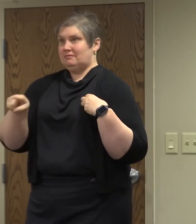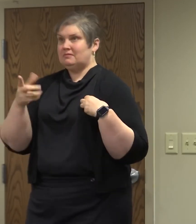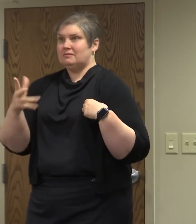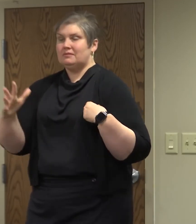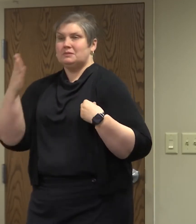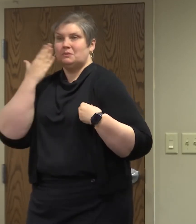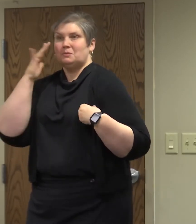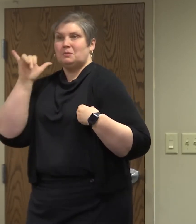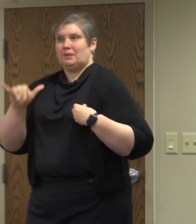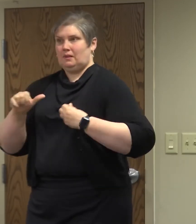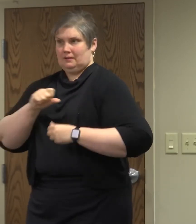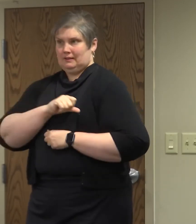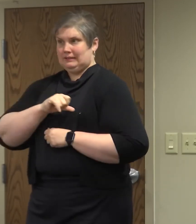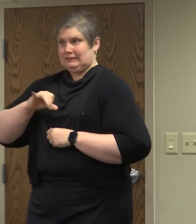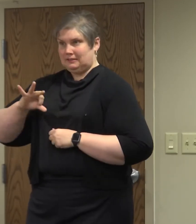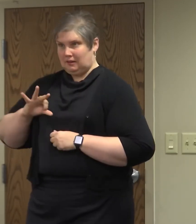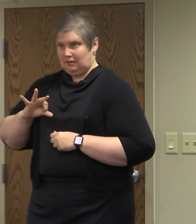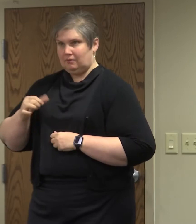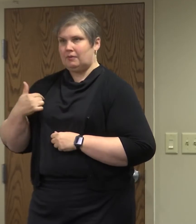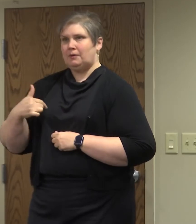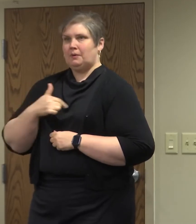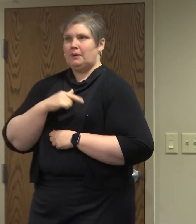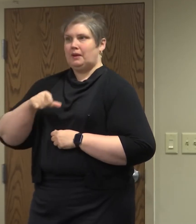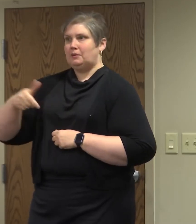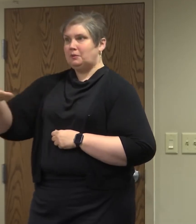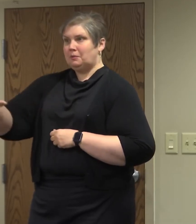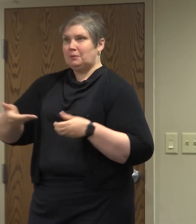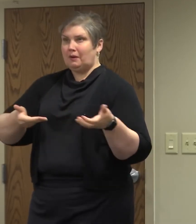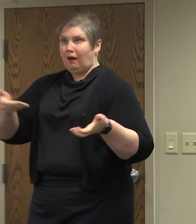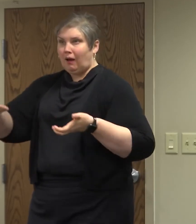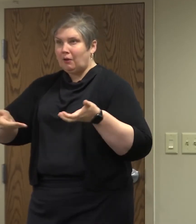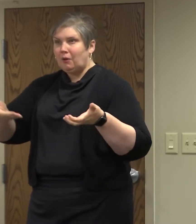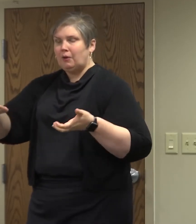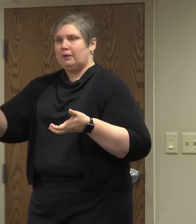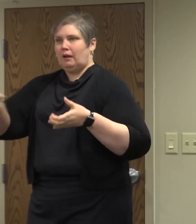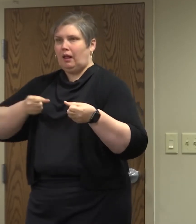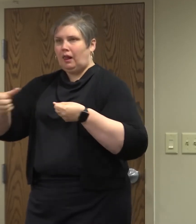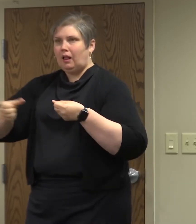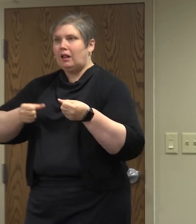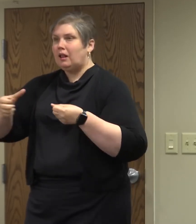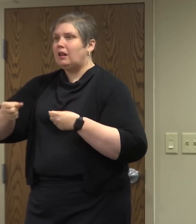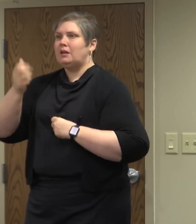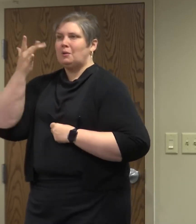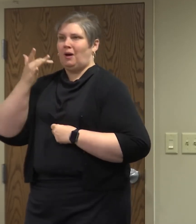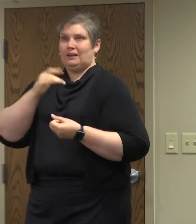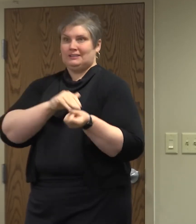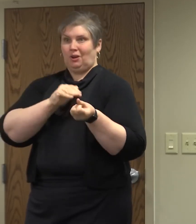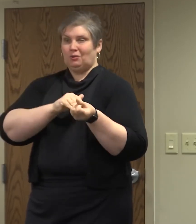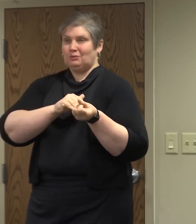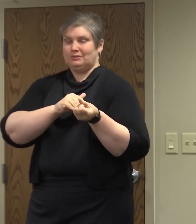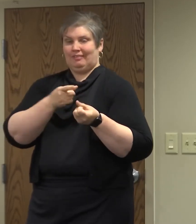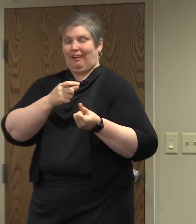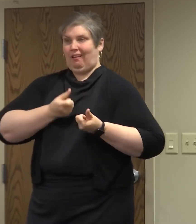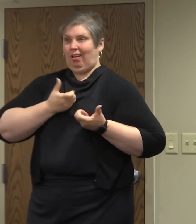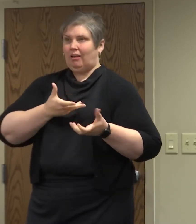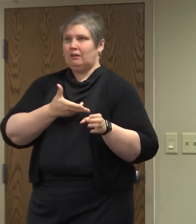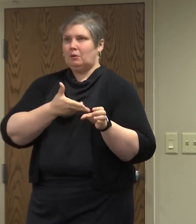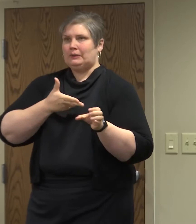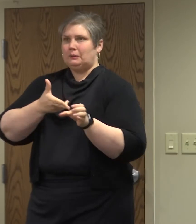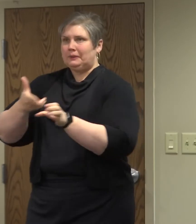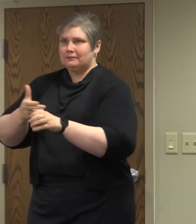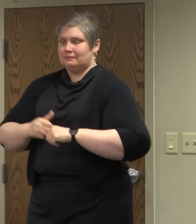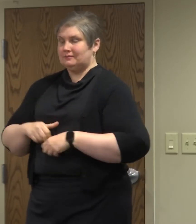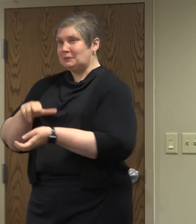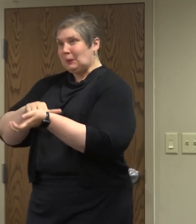the nursing and doctor ranks were decimated by COVID. They're tired, and the public can do its